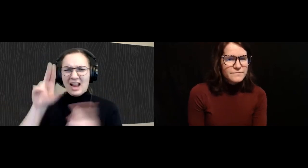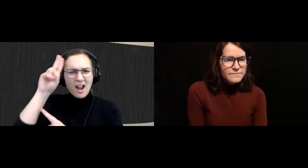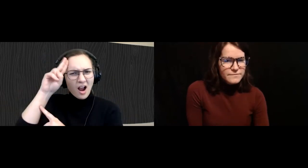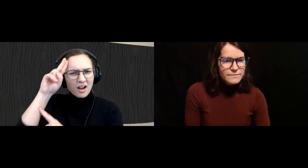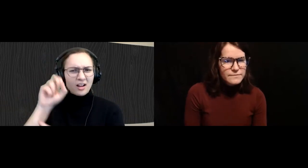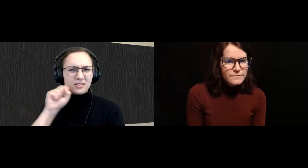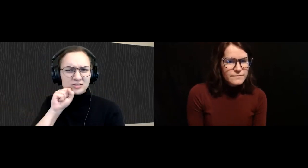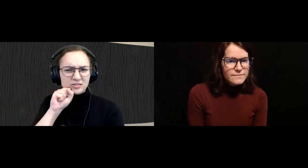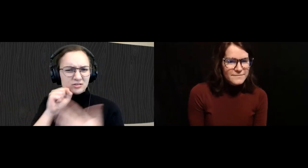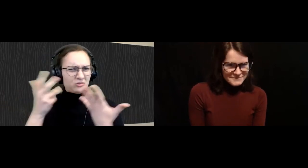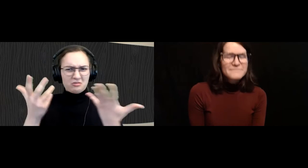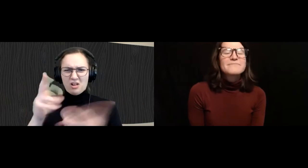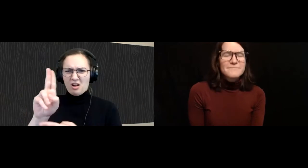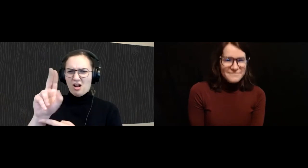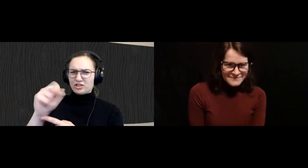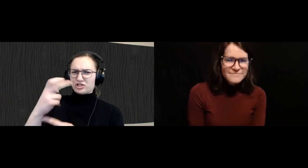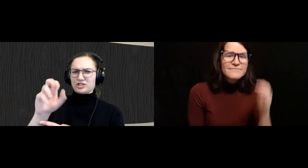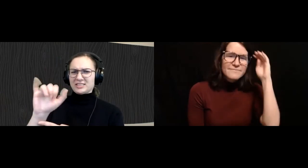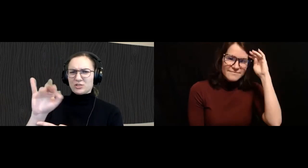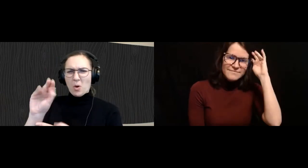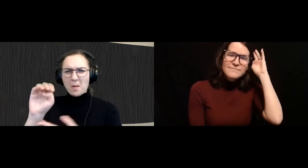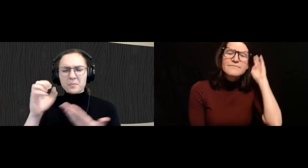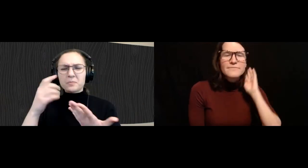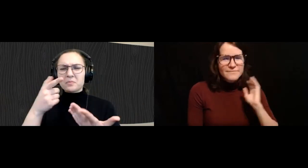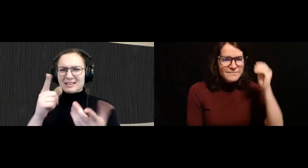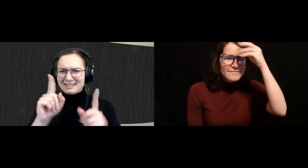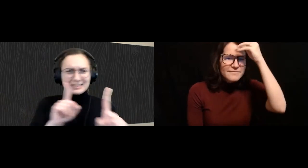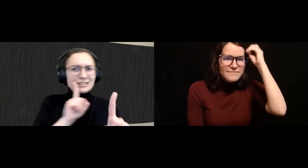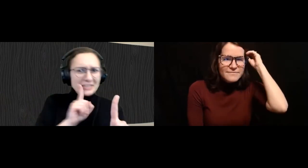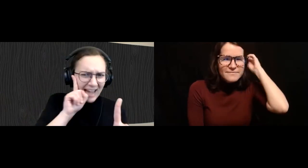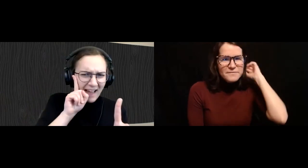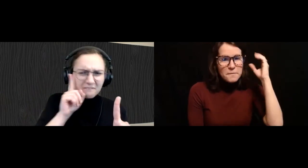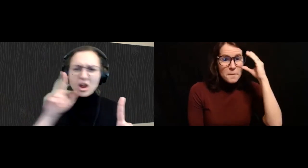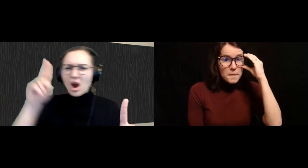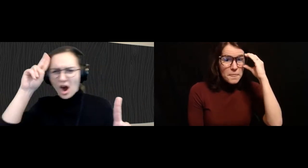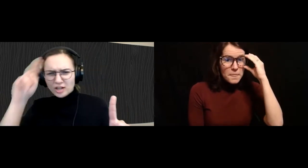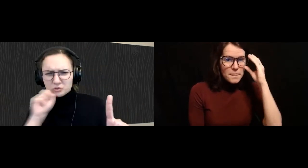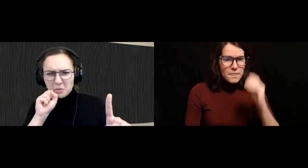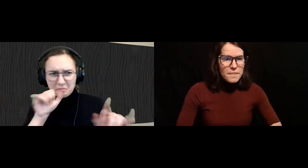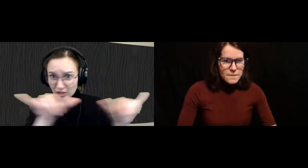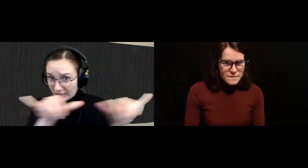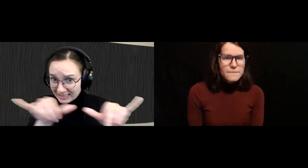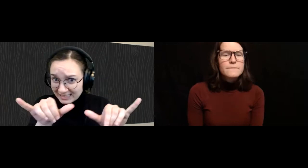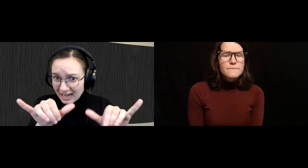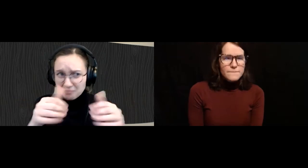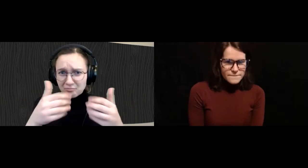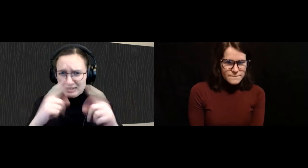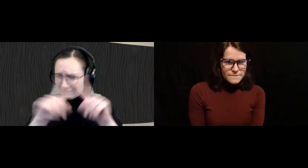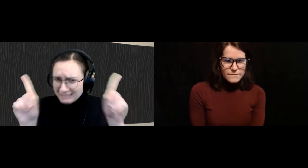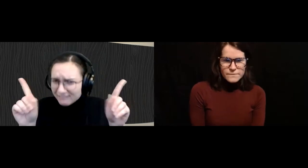audience might be saying, what is Usher syndrome? What is Usher syndrome? Deaf and Usher syndrome, are they